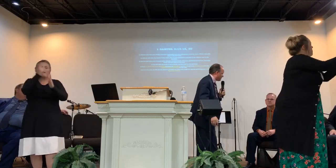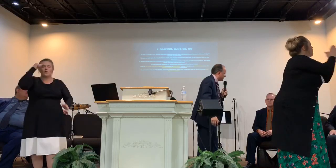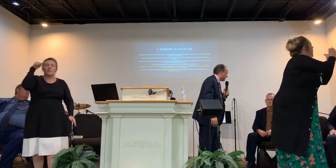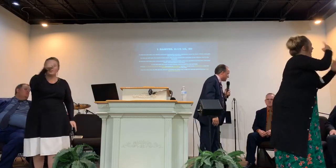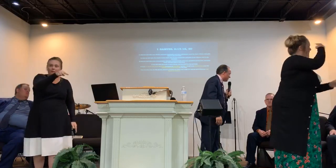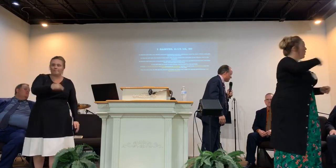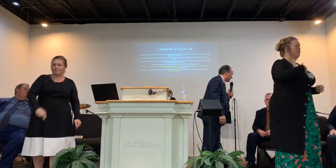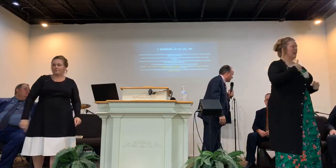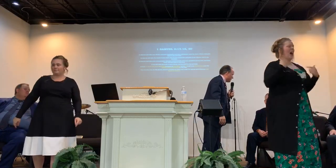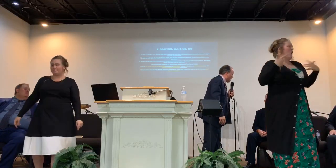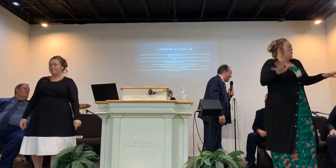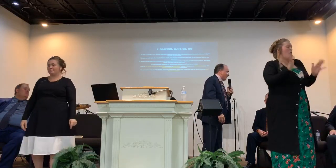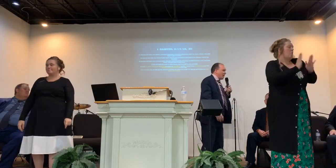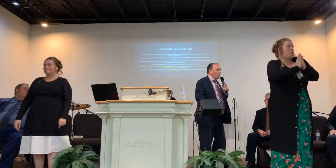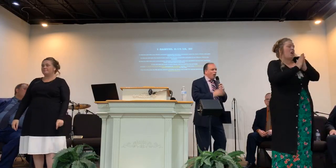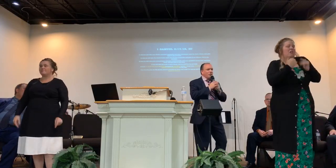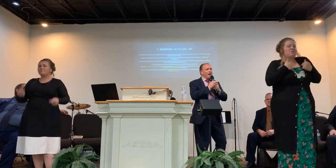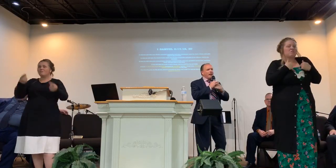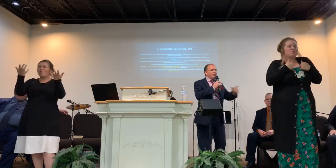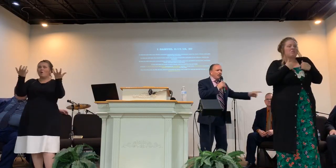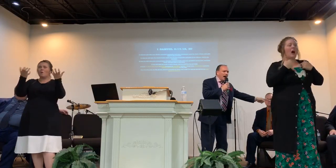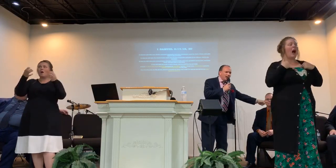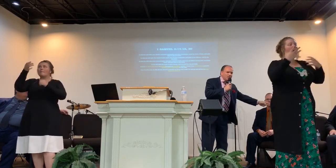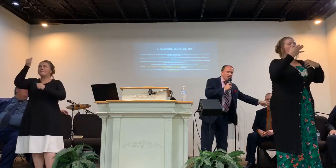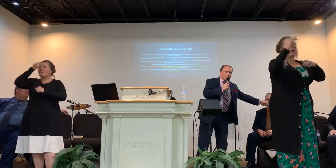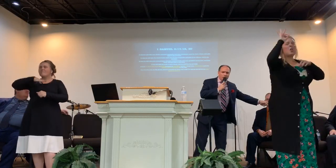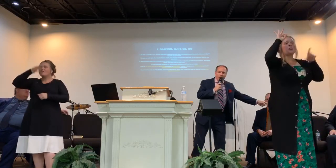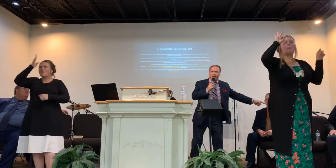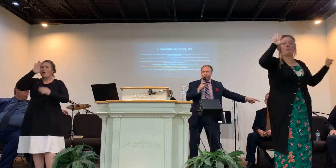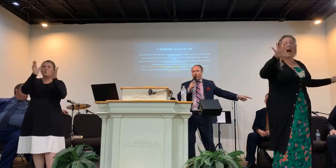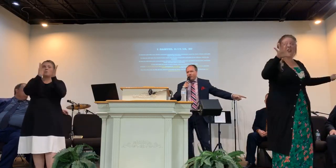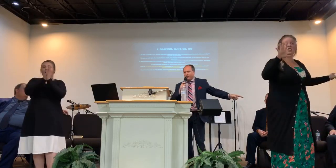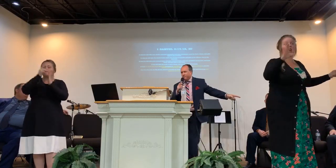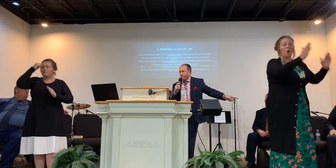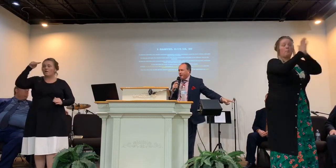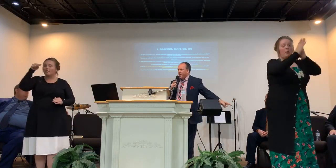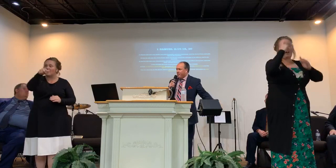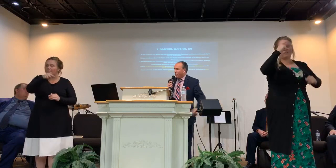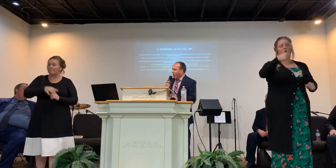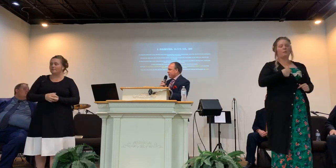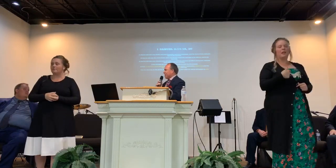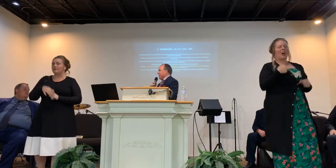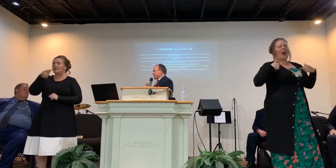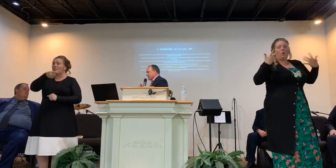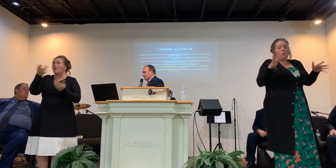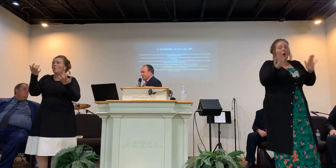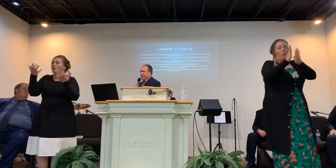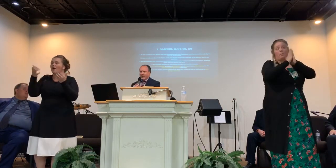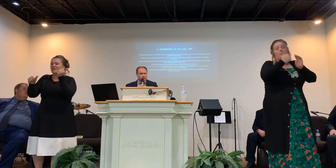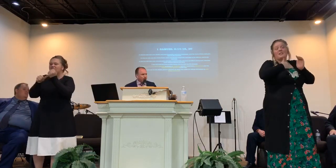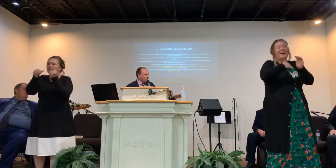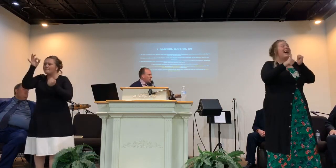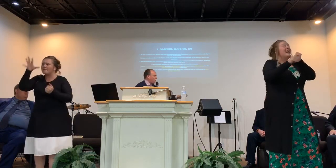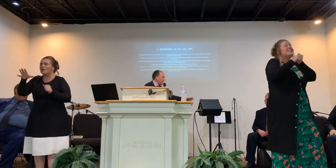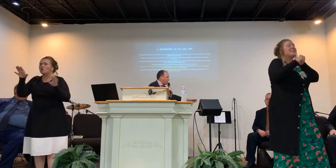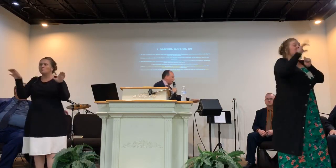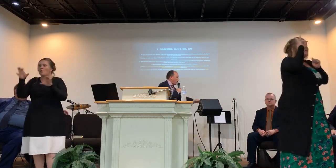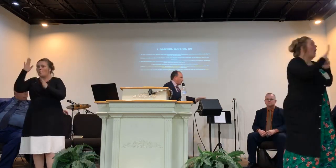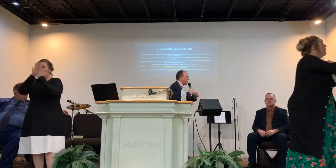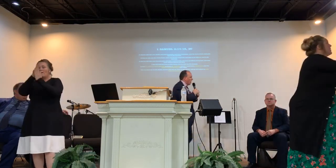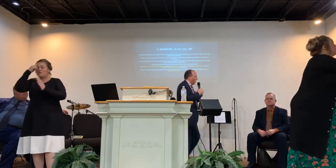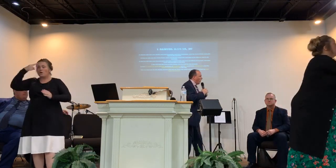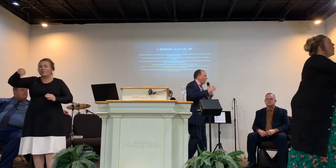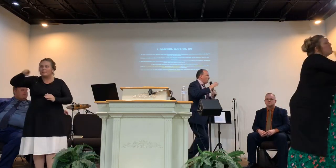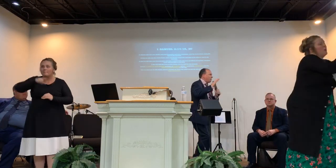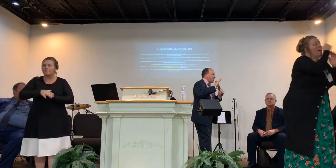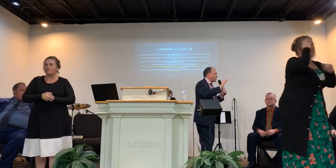them. They want the man of God to do the praying for them. They want the assistant pastor to do the praying for